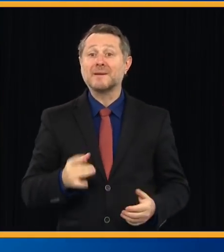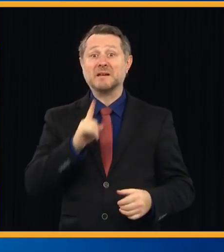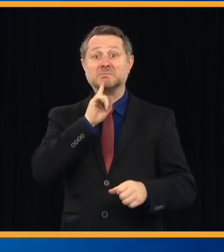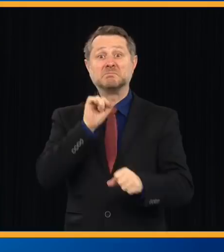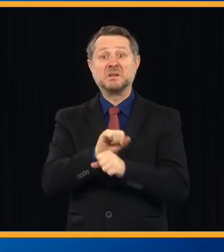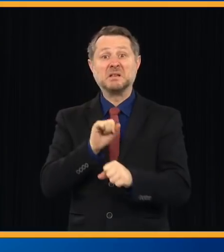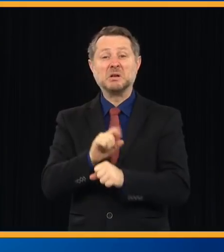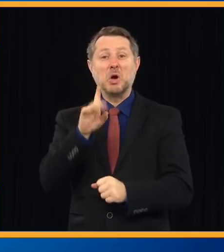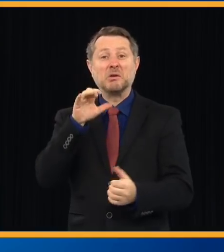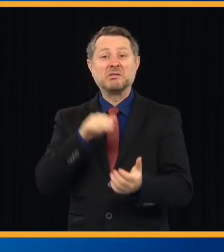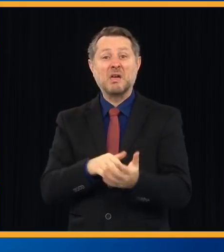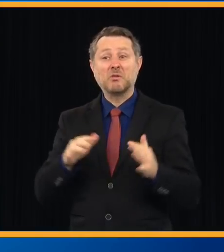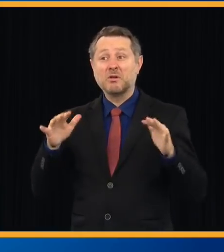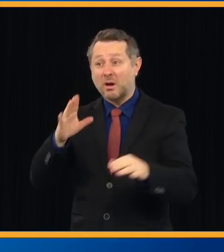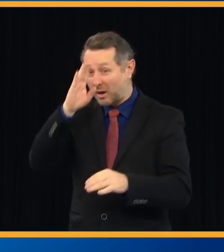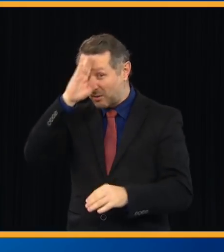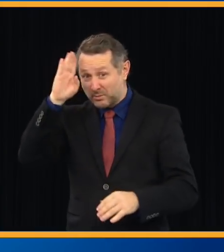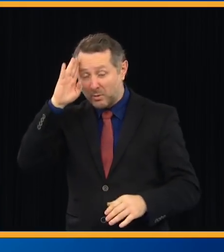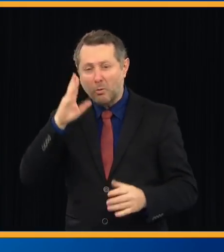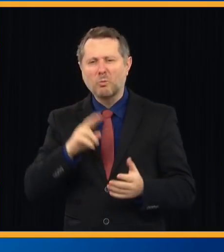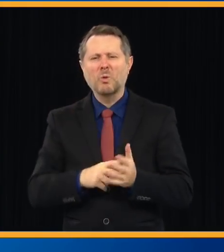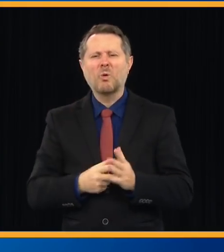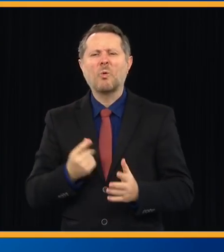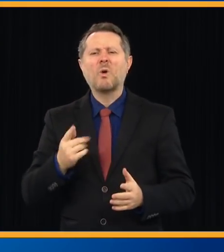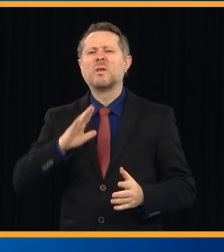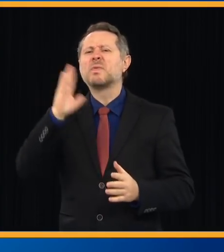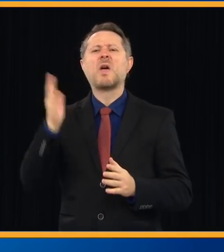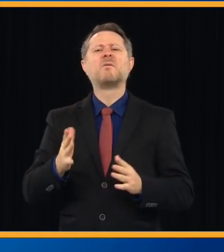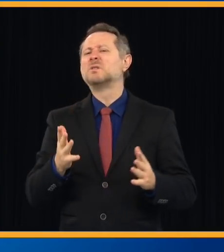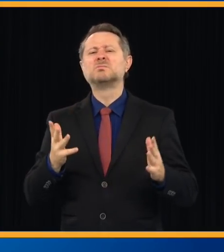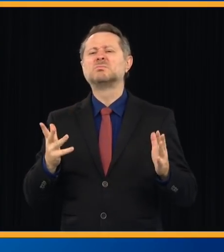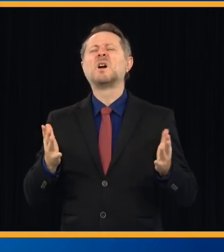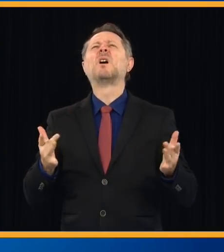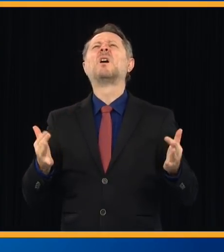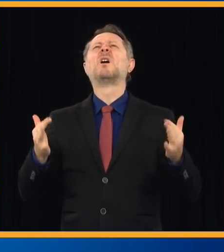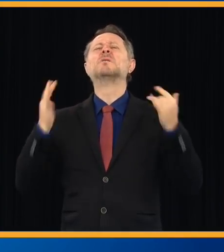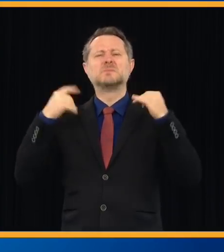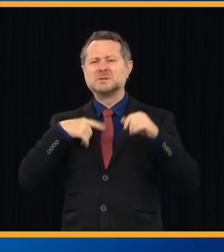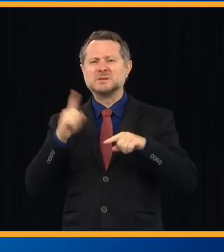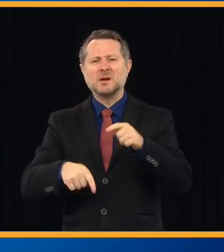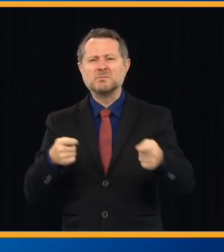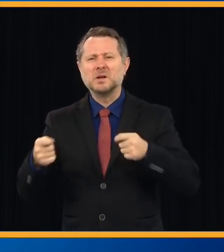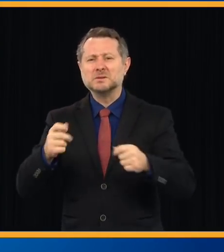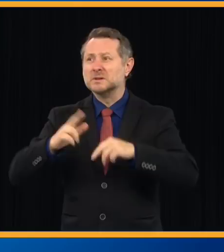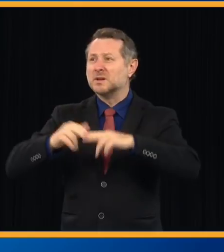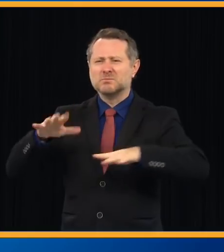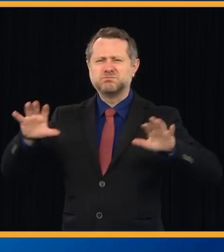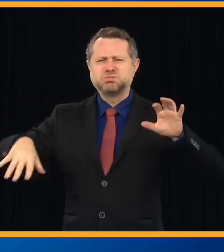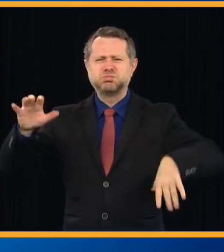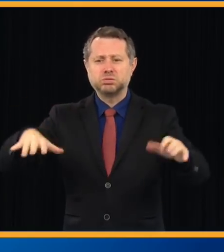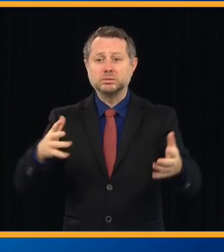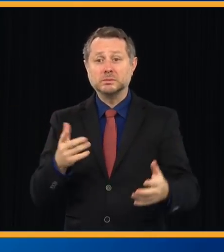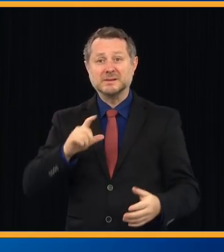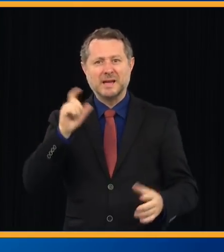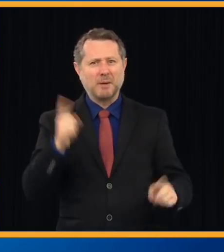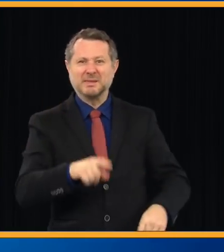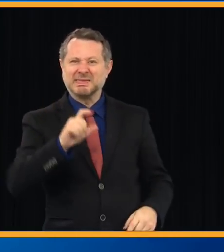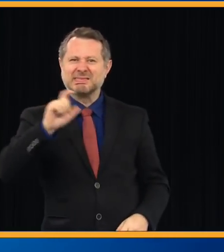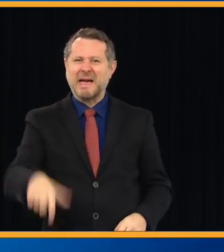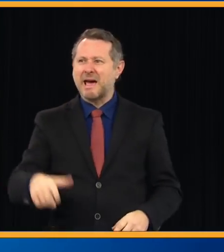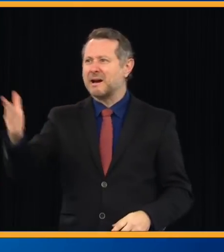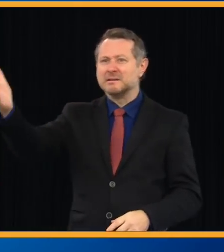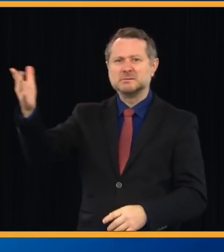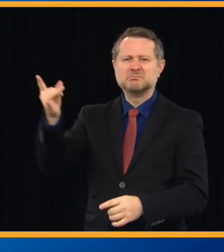been chaotic. That's where Italy was. And a number of those 100,000 would have died. So remember